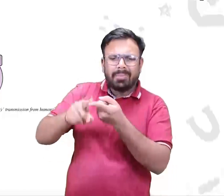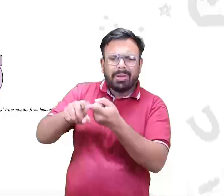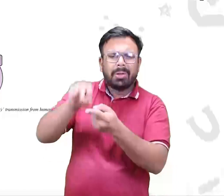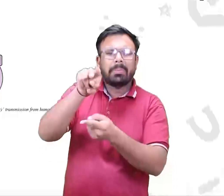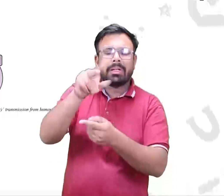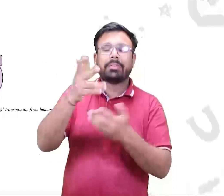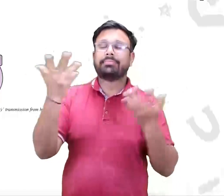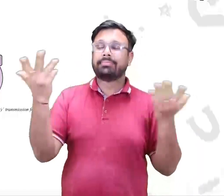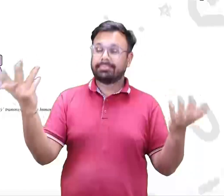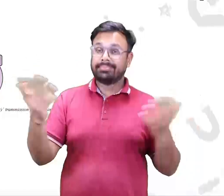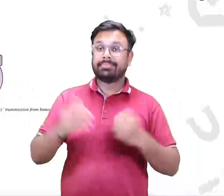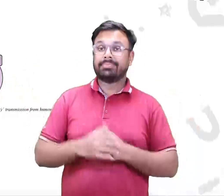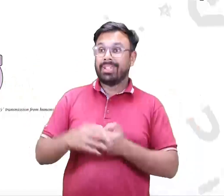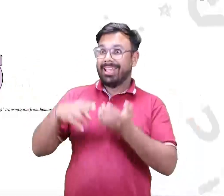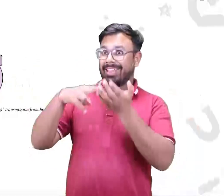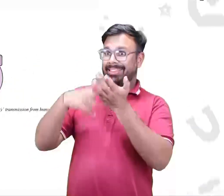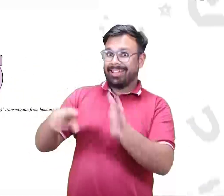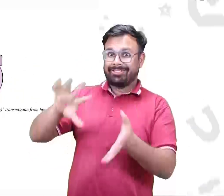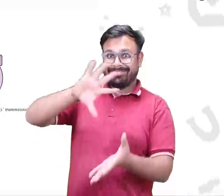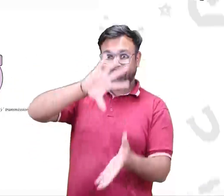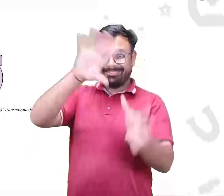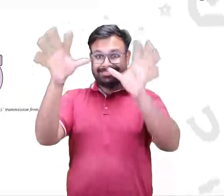Destruction of natural ecosystem.